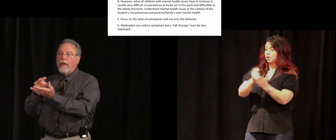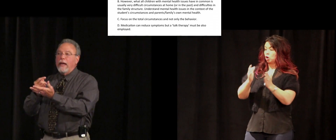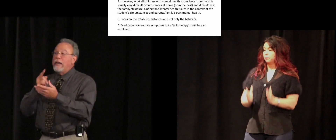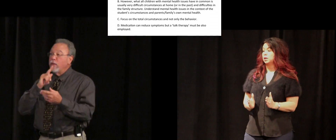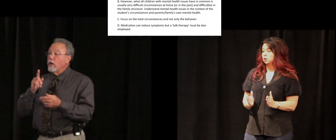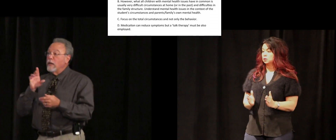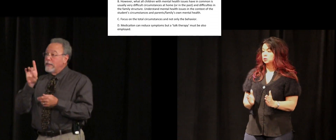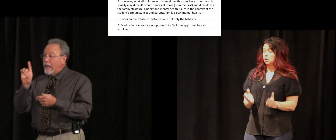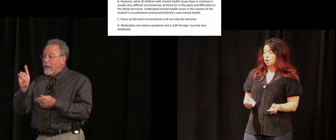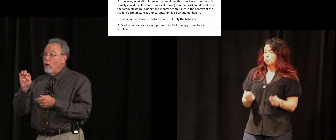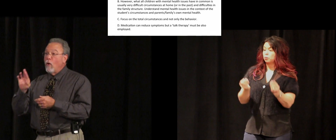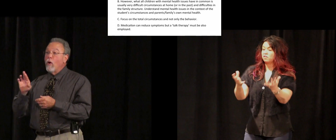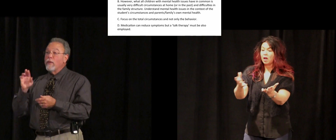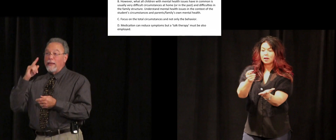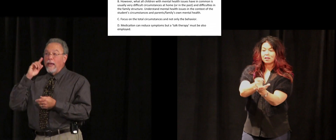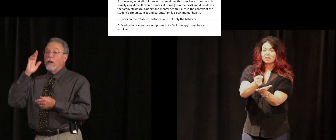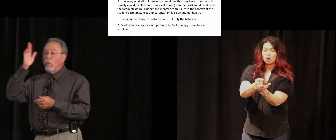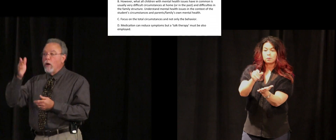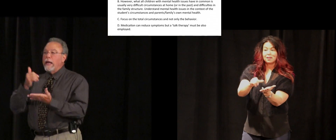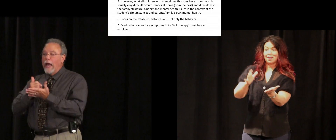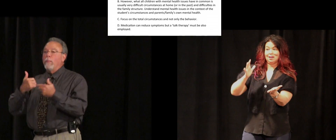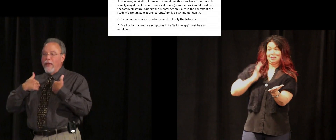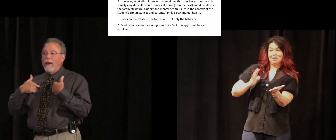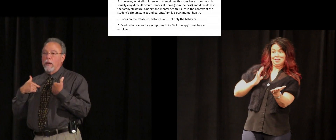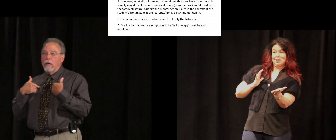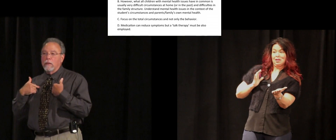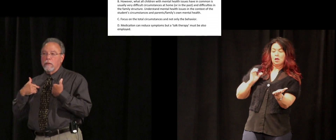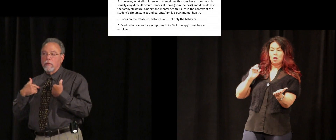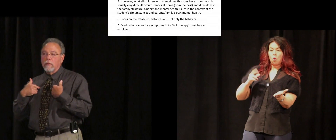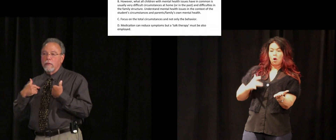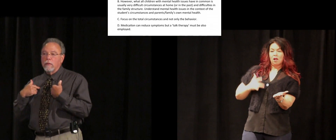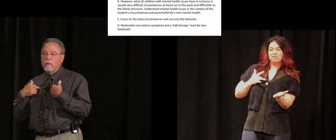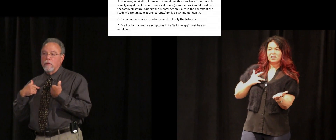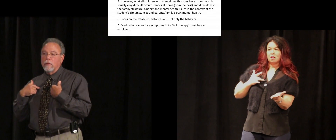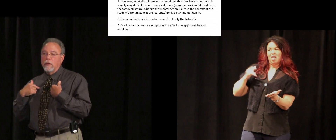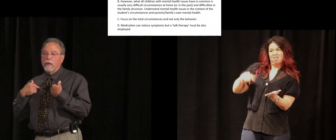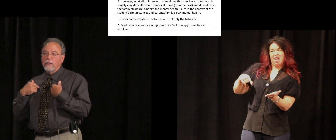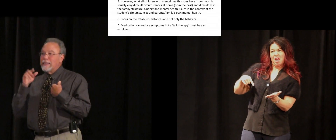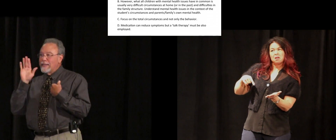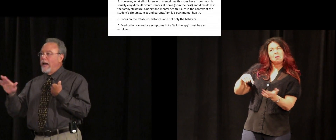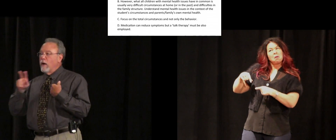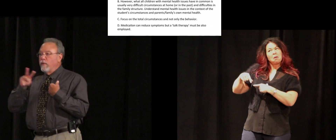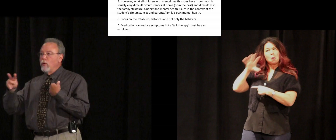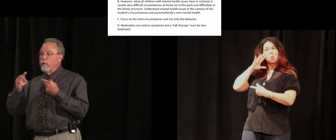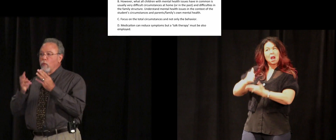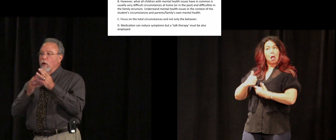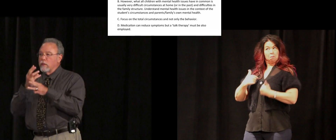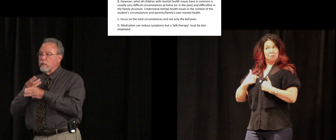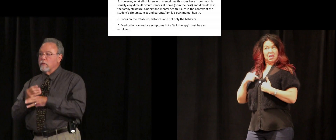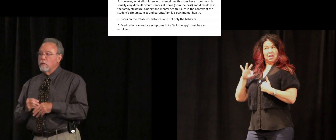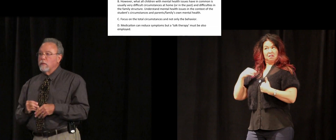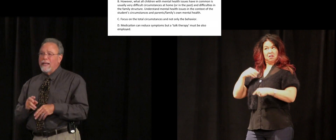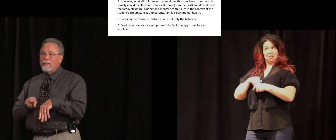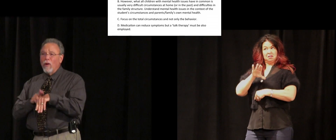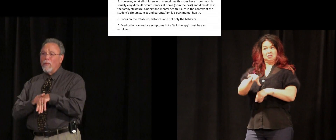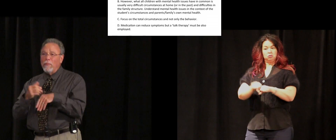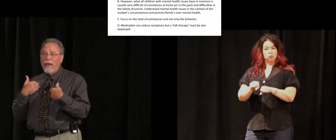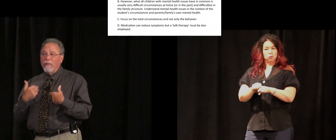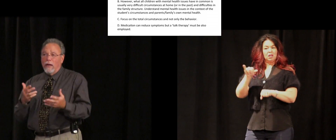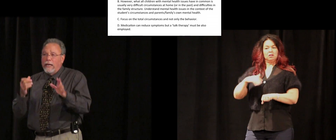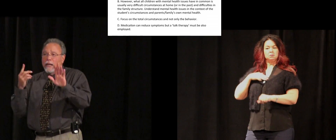And I think this is true of all students. They crave a